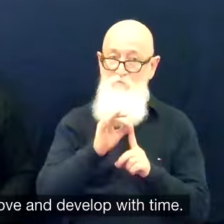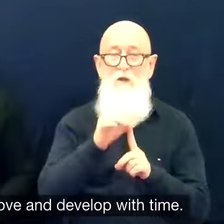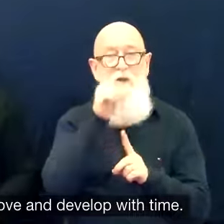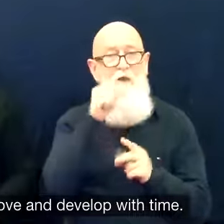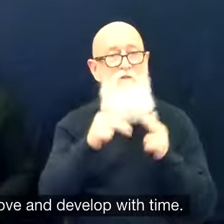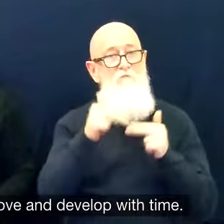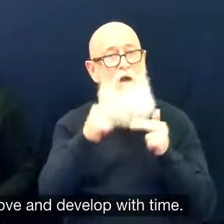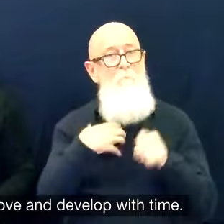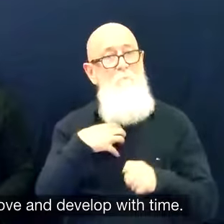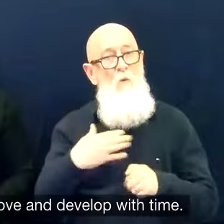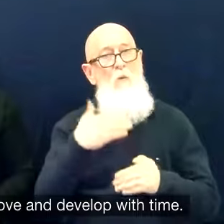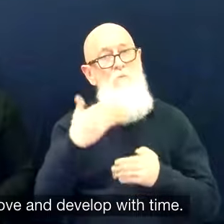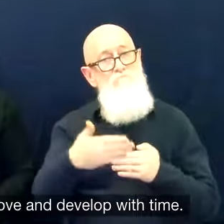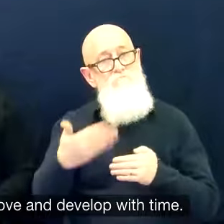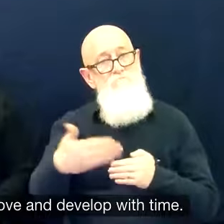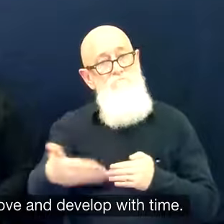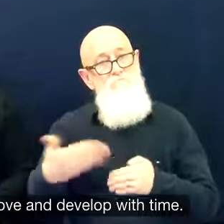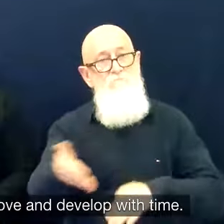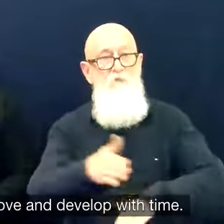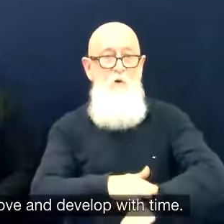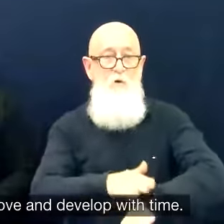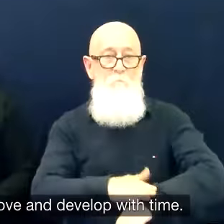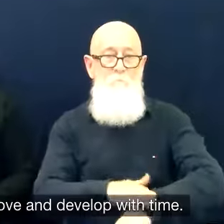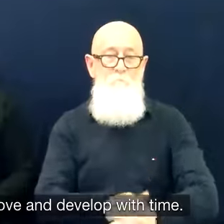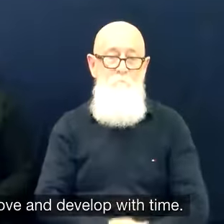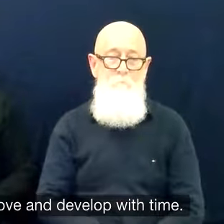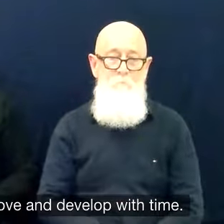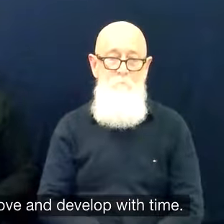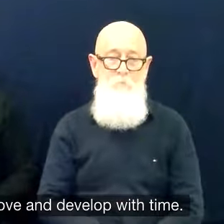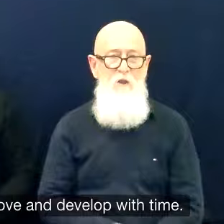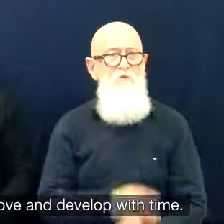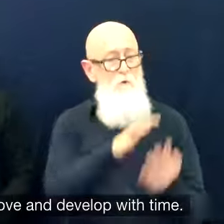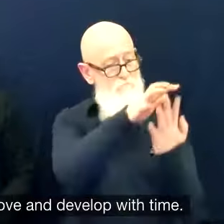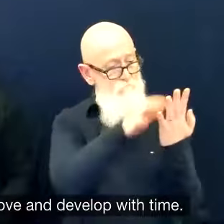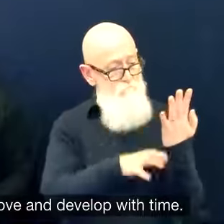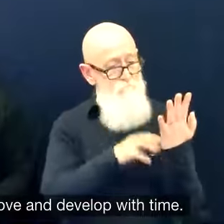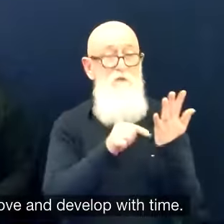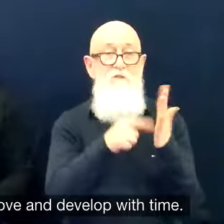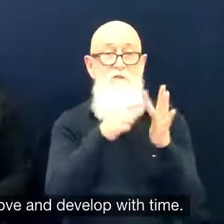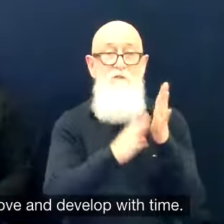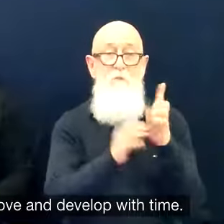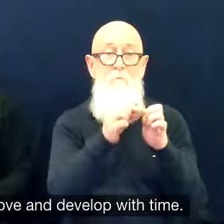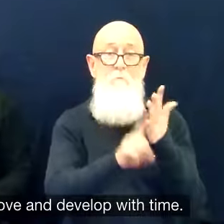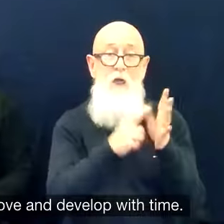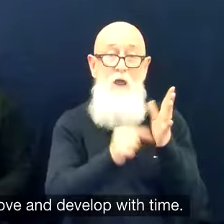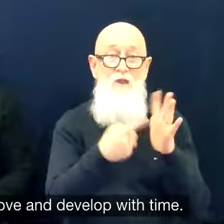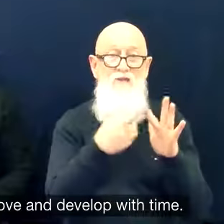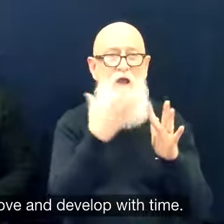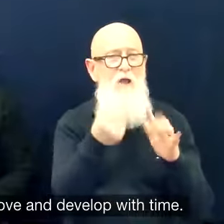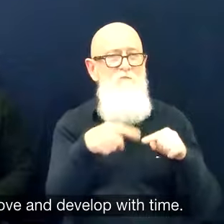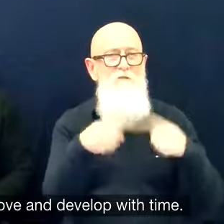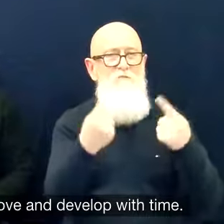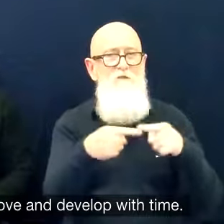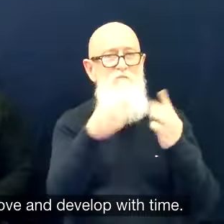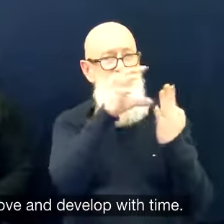So this template will have different sections where you will list some of the things you want